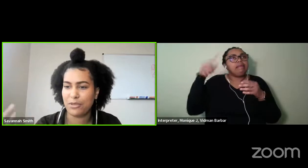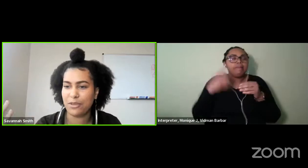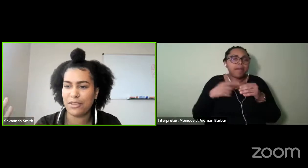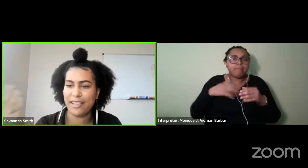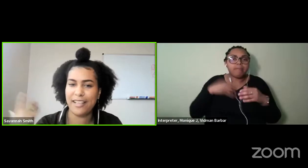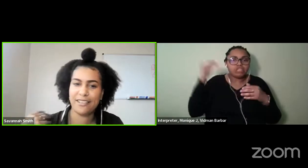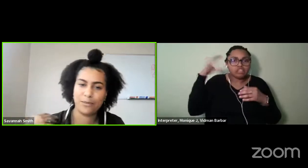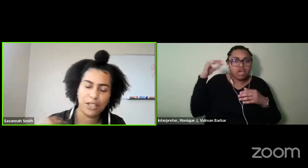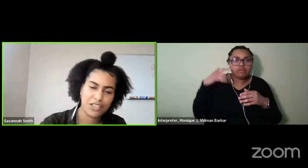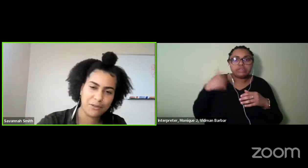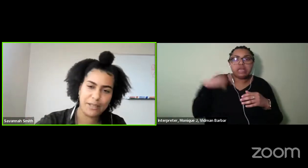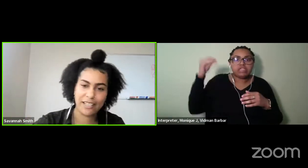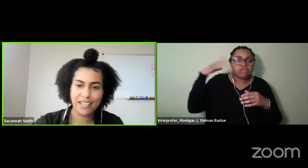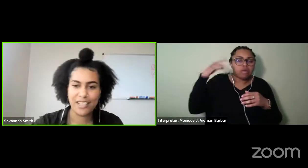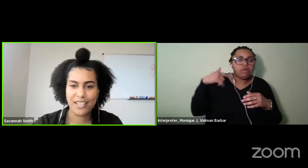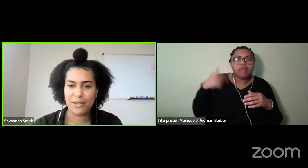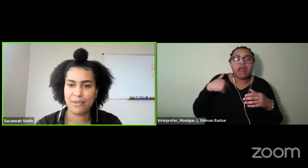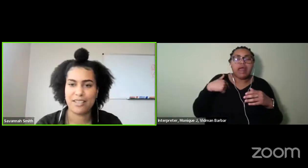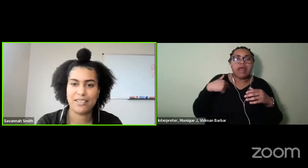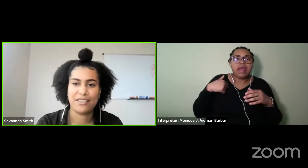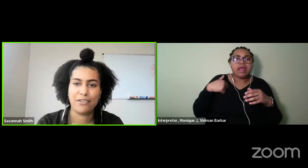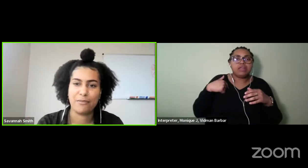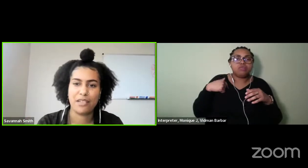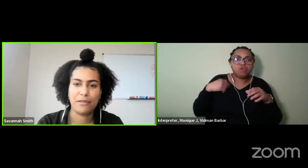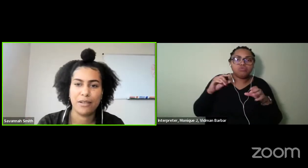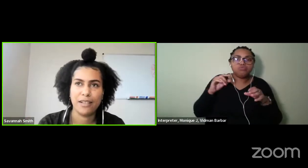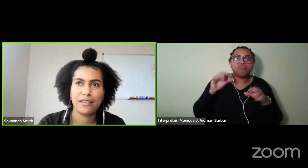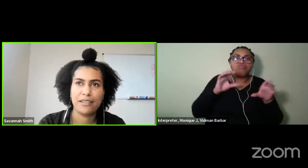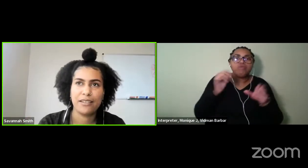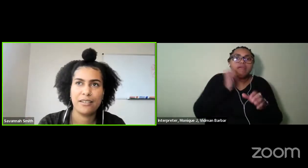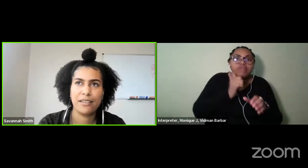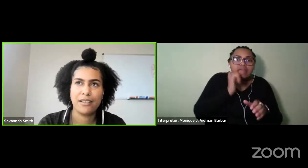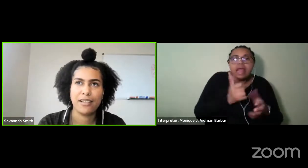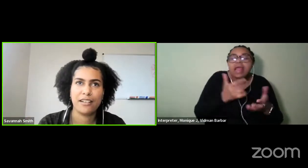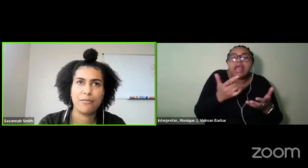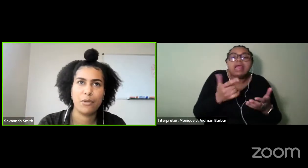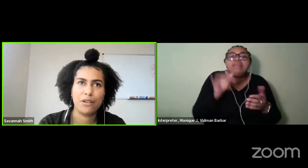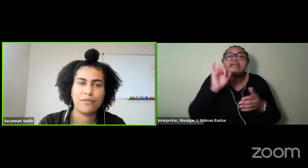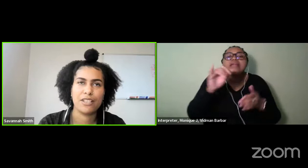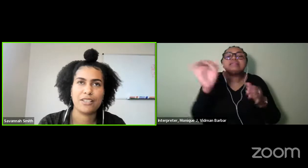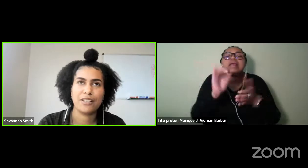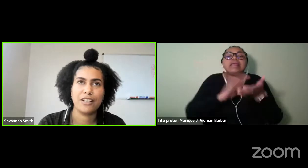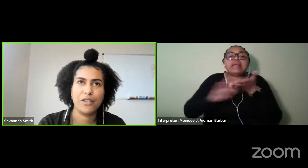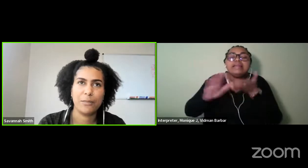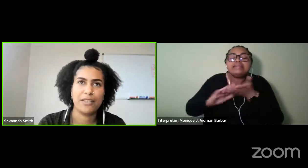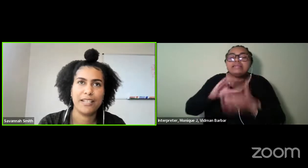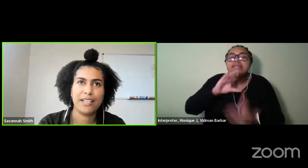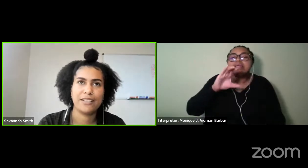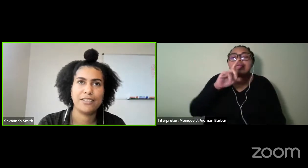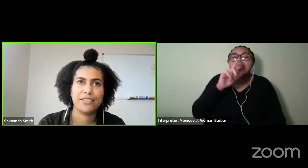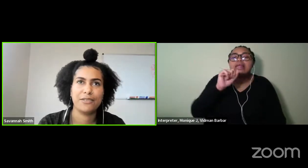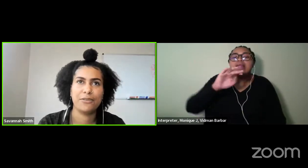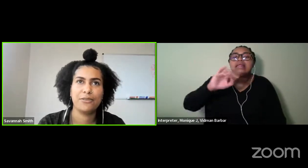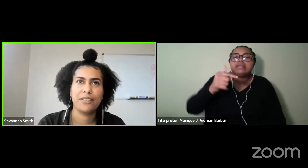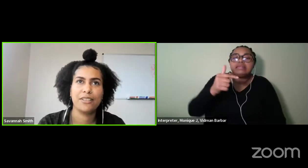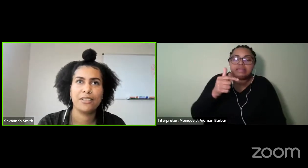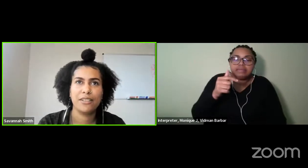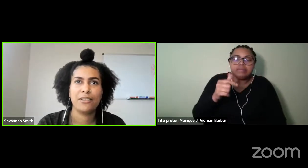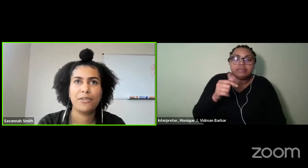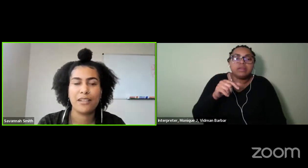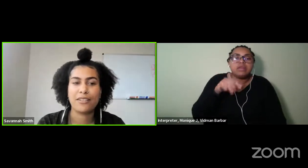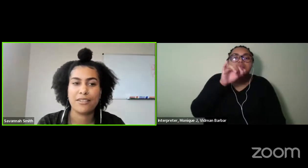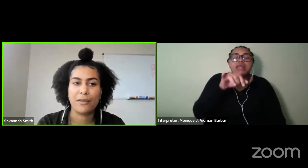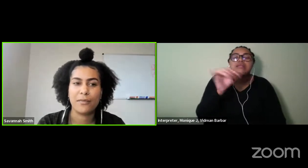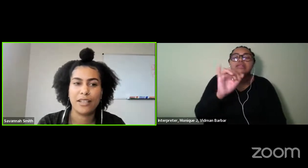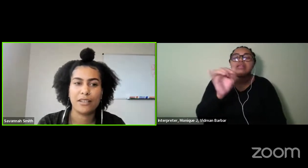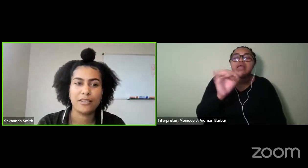like a spiritual cleanse and washing away what doesn't serve me, but kind of more just attributed it to,